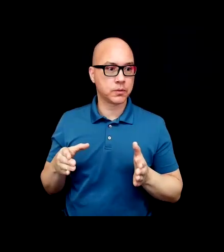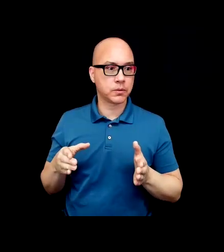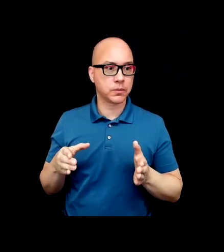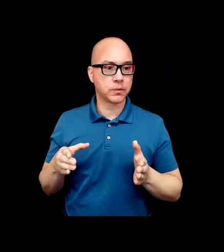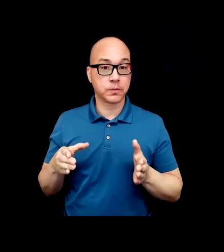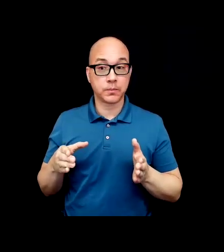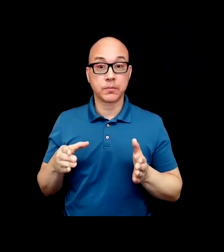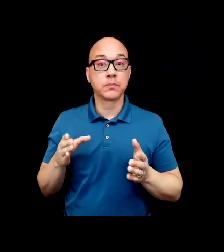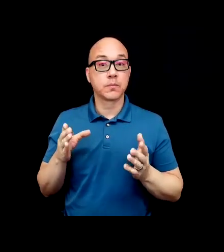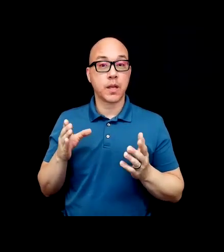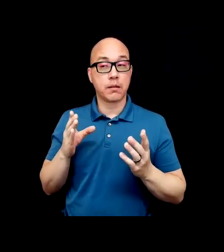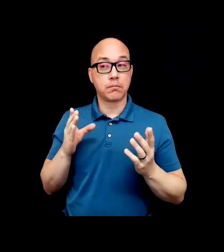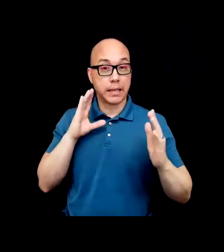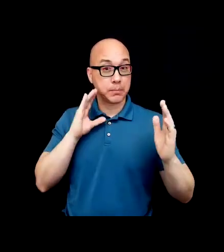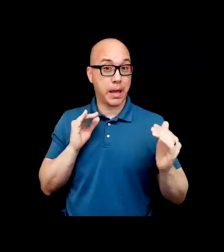pay them,